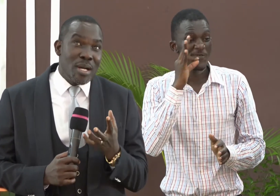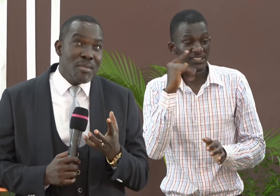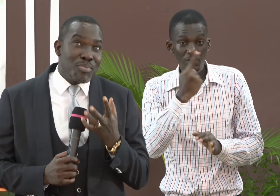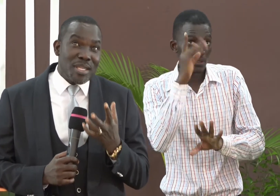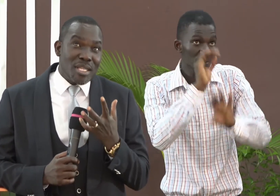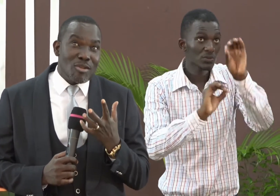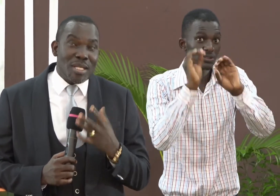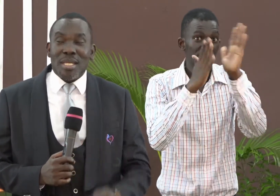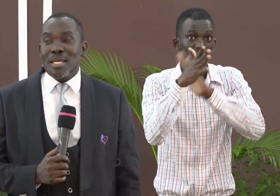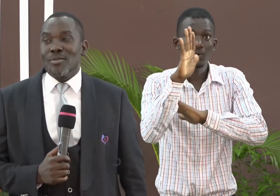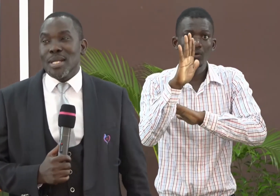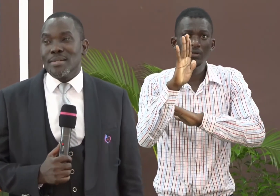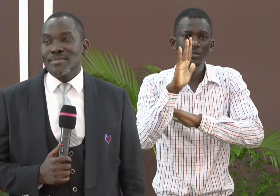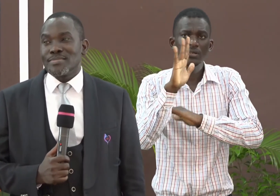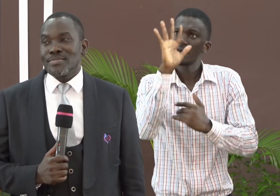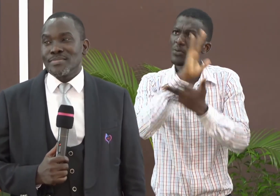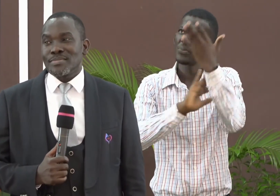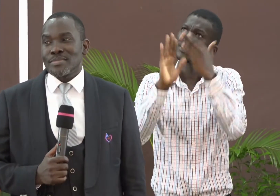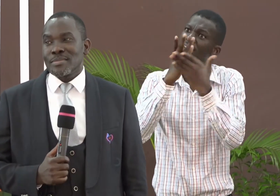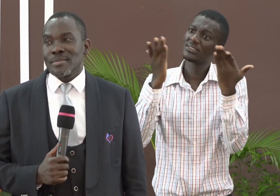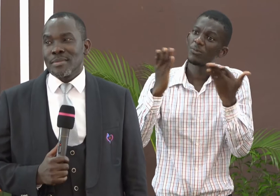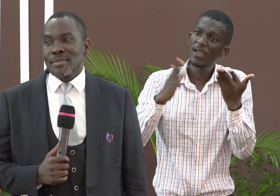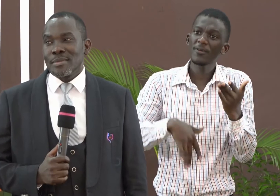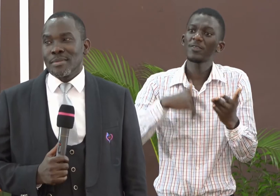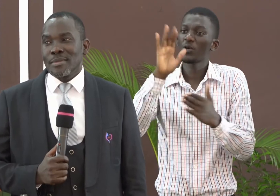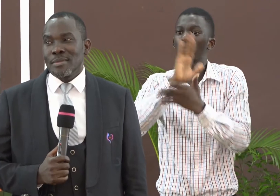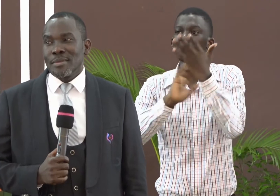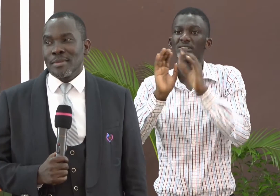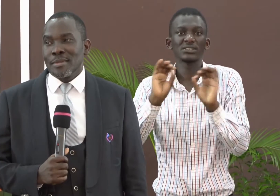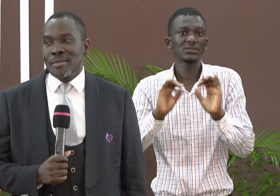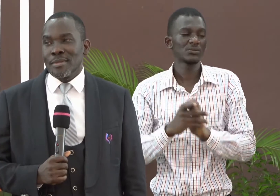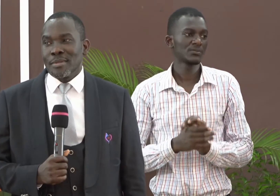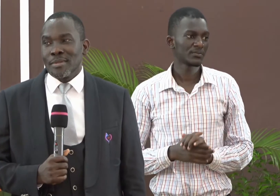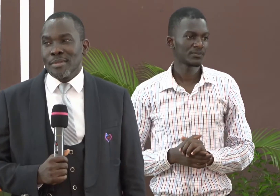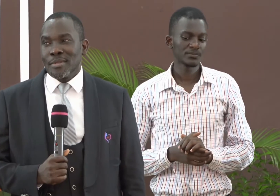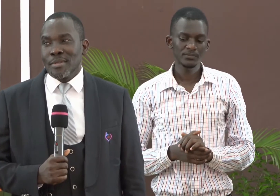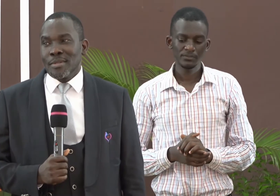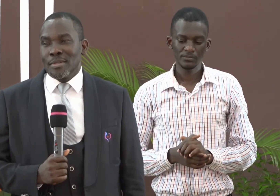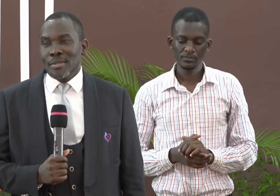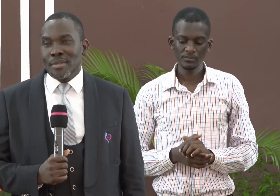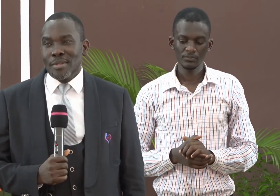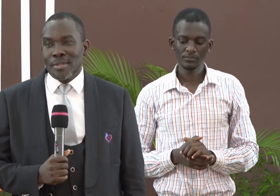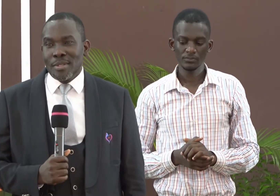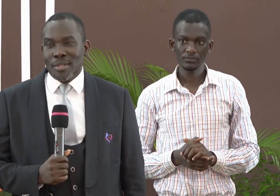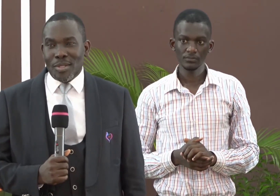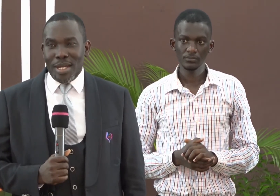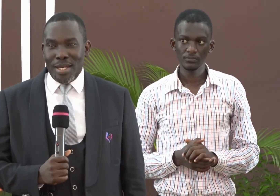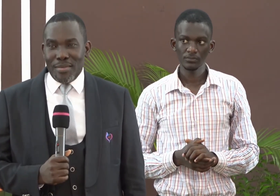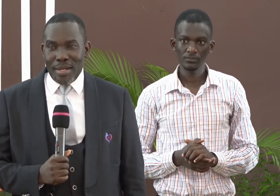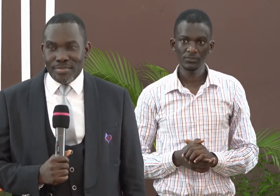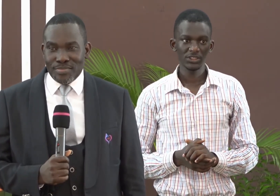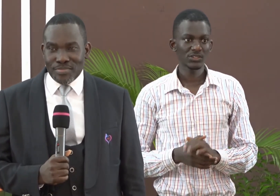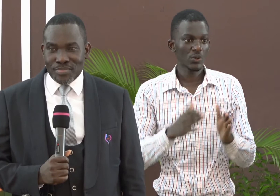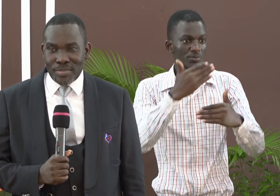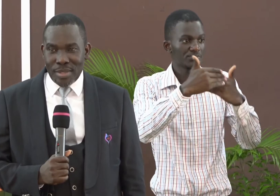ngoliruddawa. Presence yonga sitajulira. I want to fast for reason, asking, where is my God? I don't feel your presence. Chukira